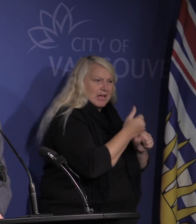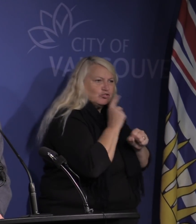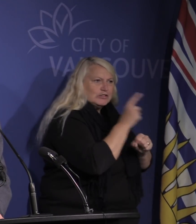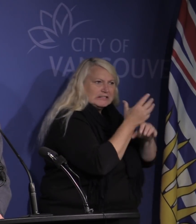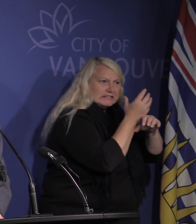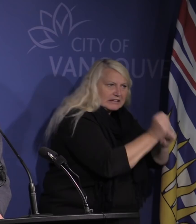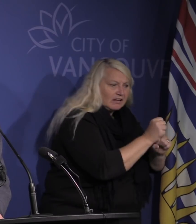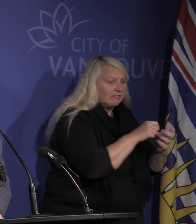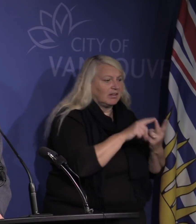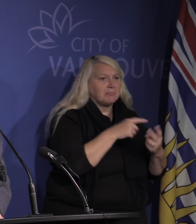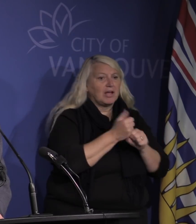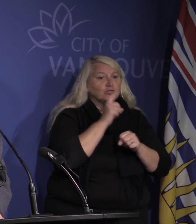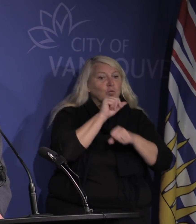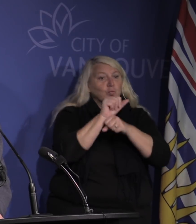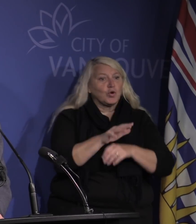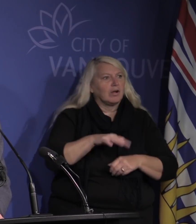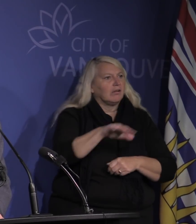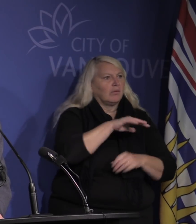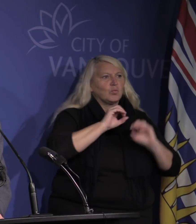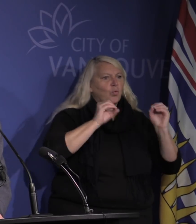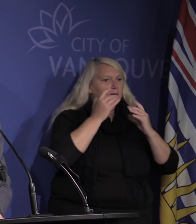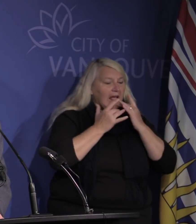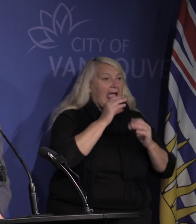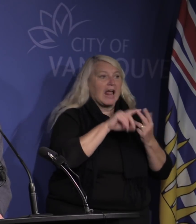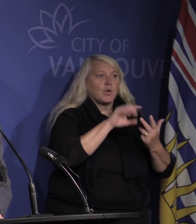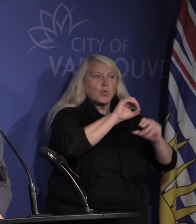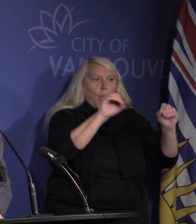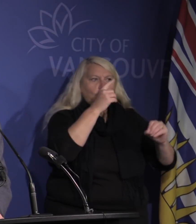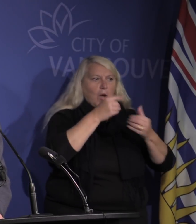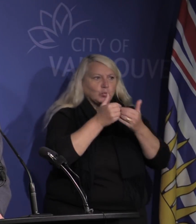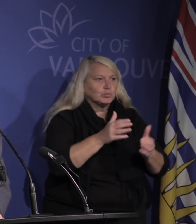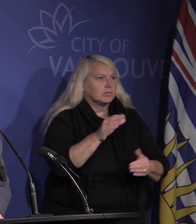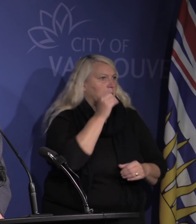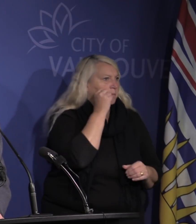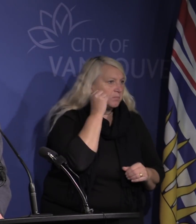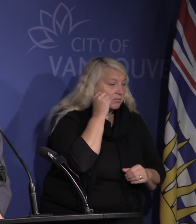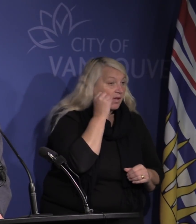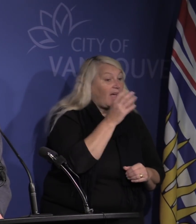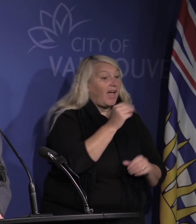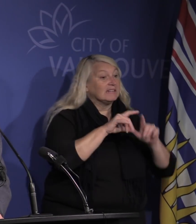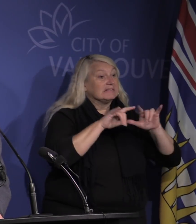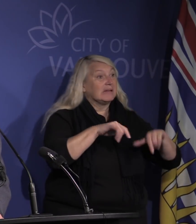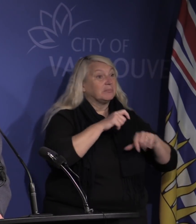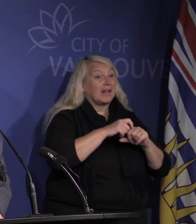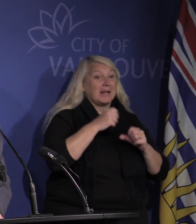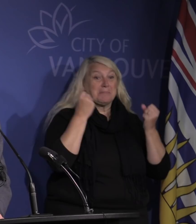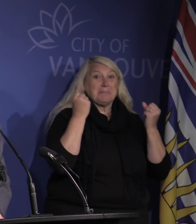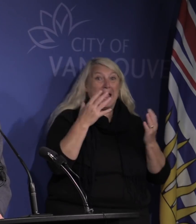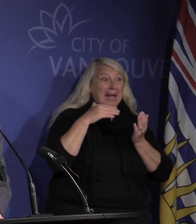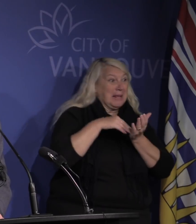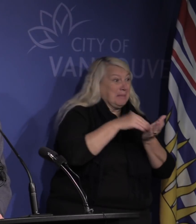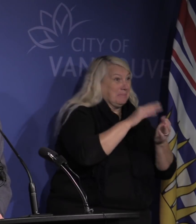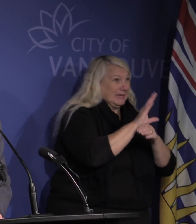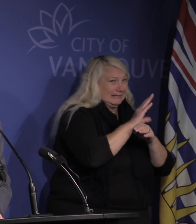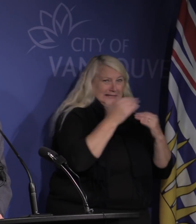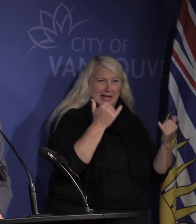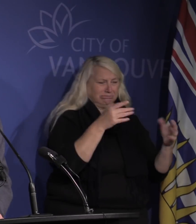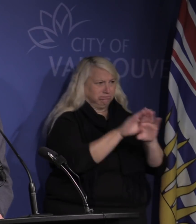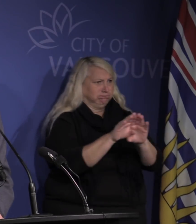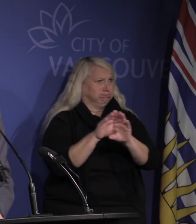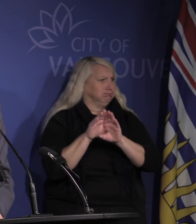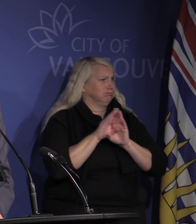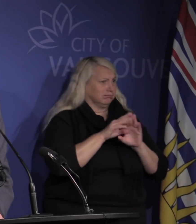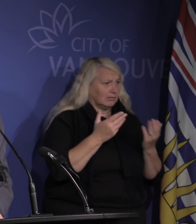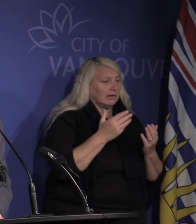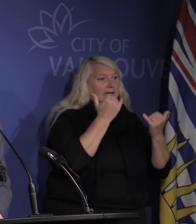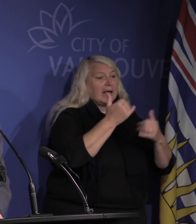no worker is left behind and no one loses their home, and doing right by the thousands of businesses that are reeling right now. And now, before